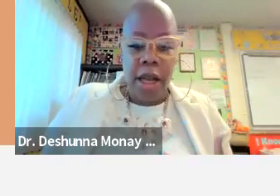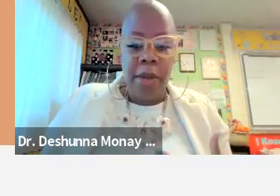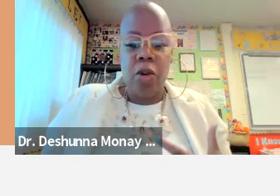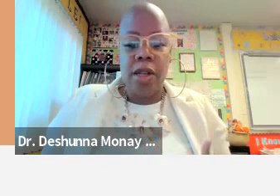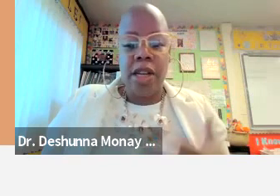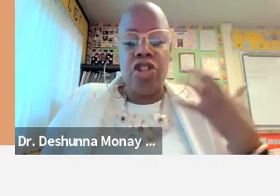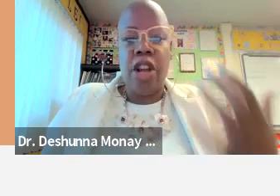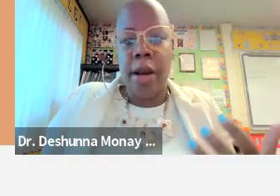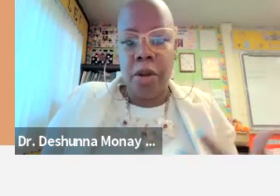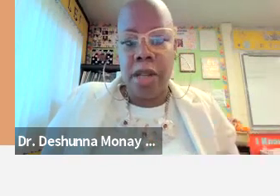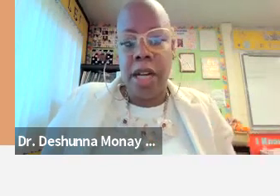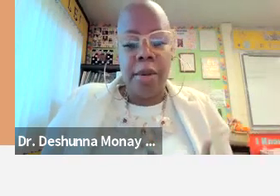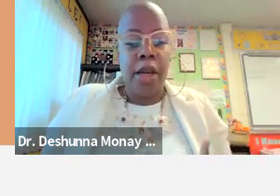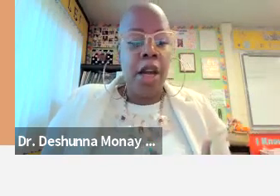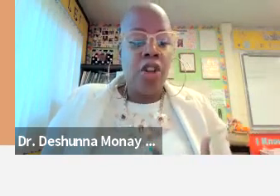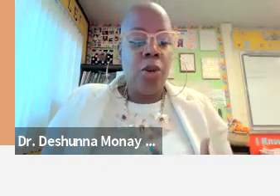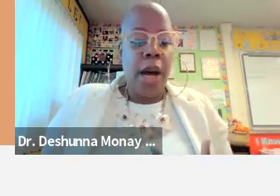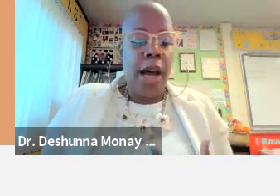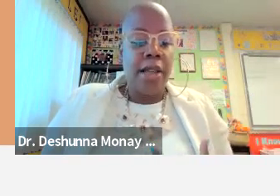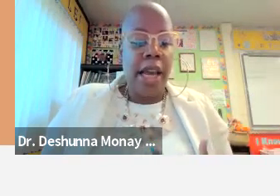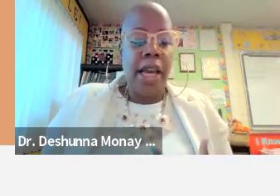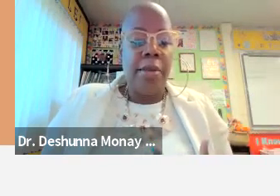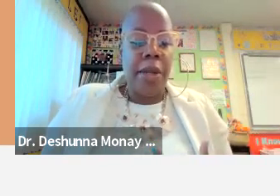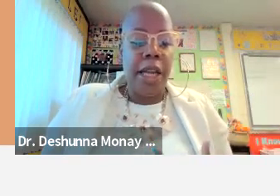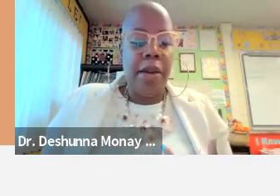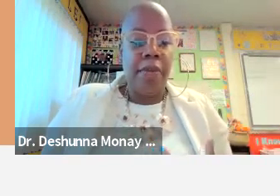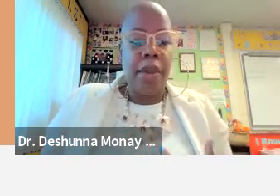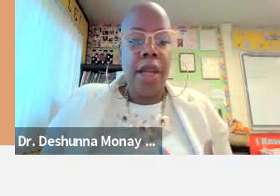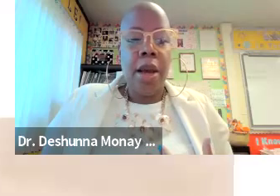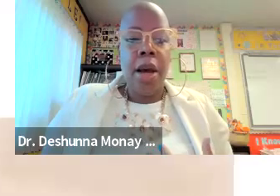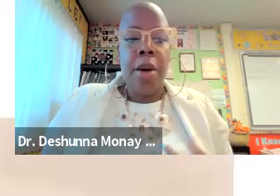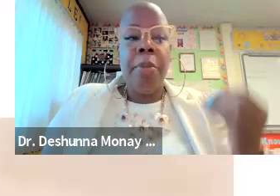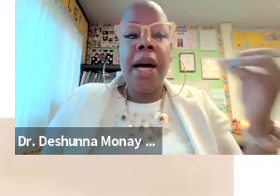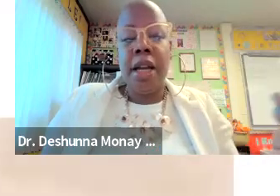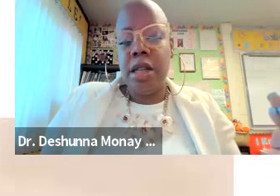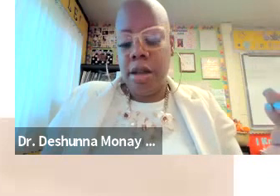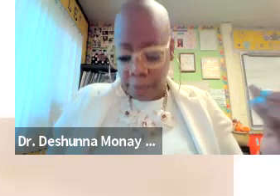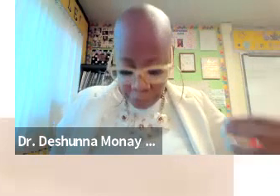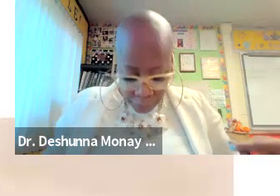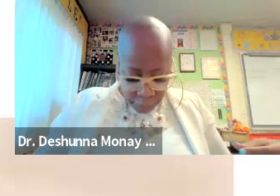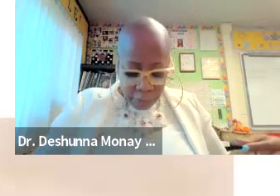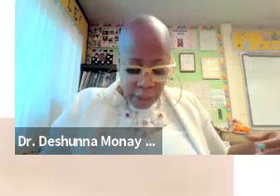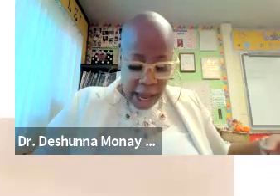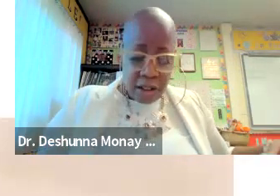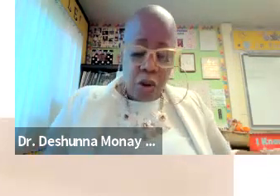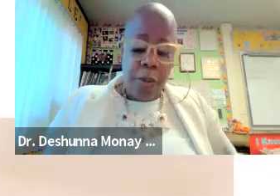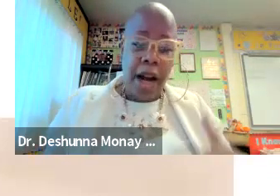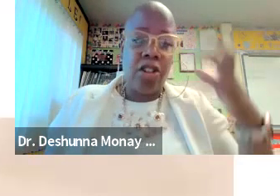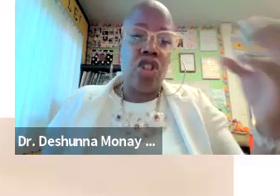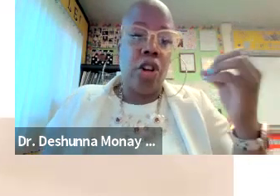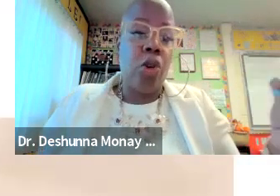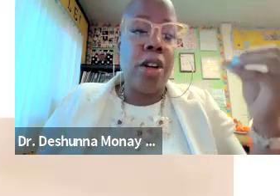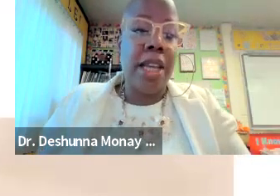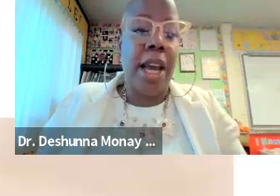broken. They're coming to us in shambles. They're coming to us incomplete. But as